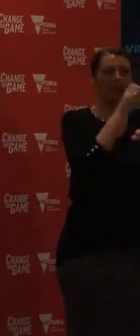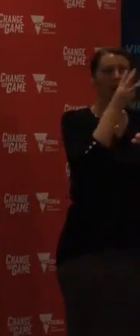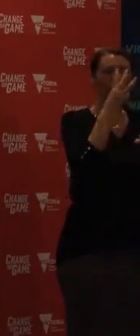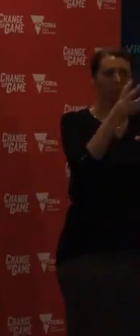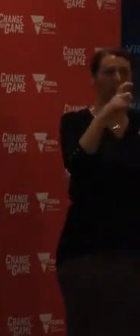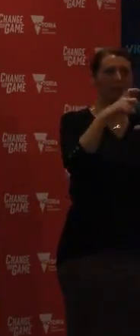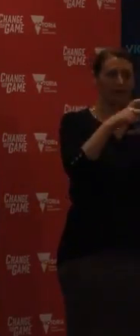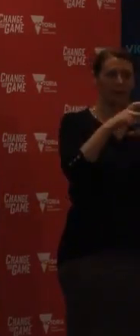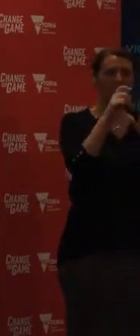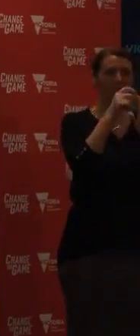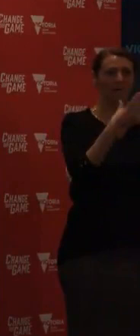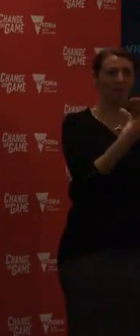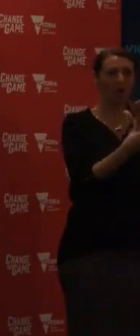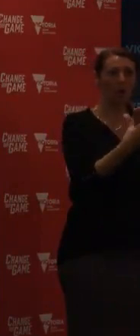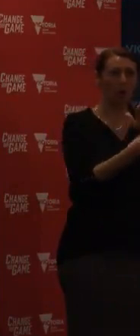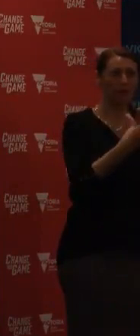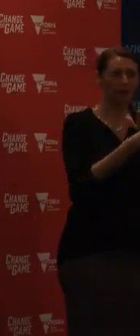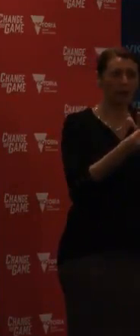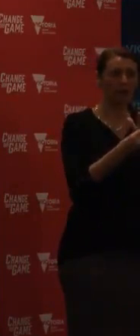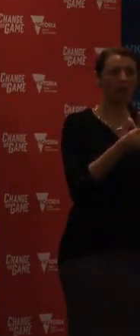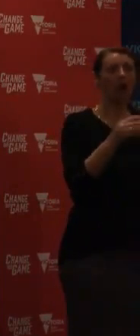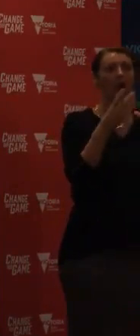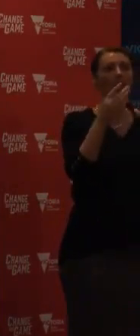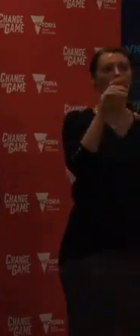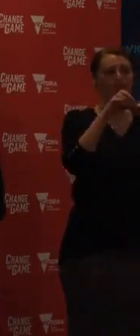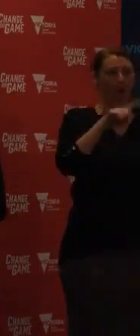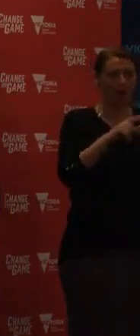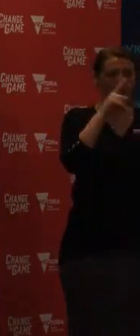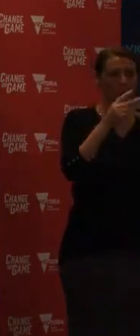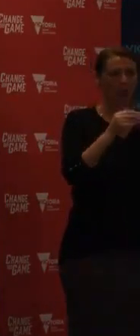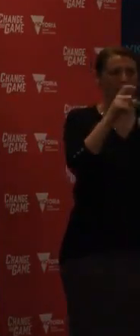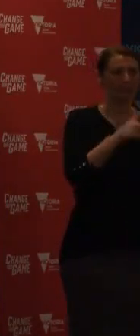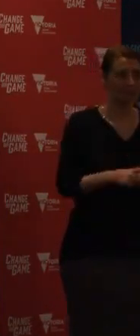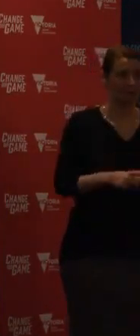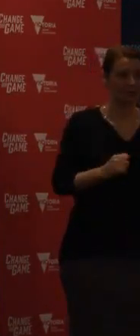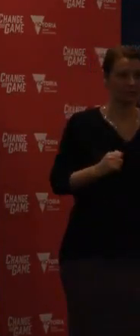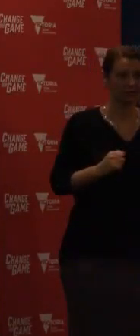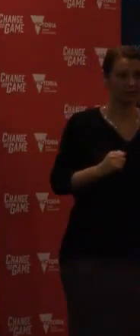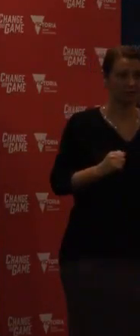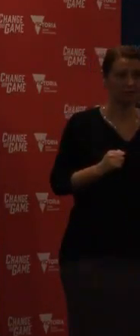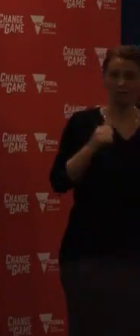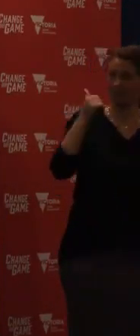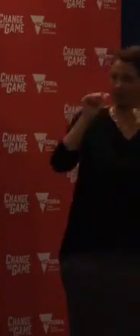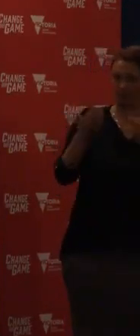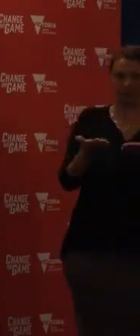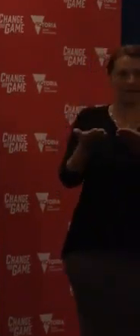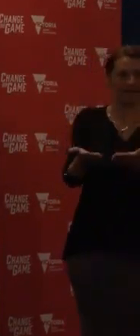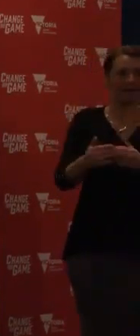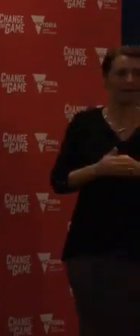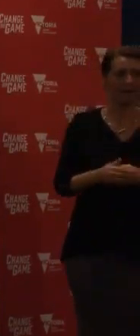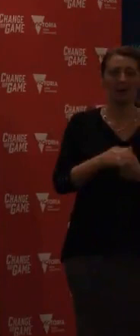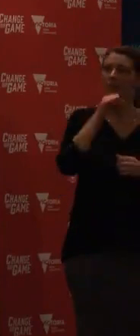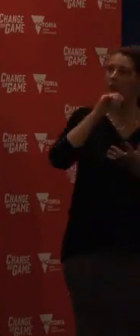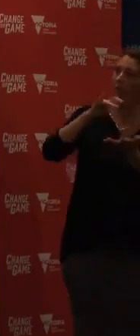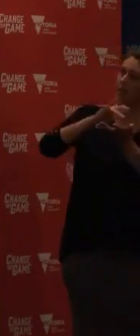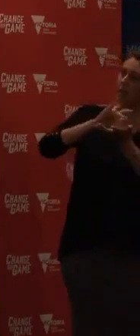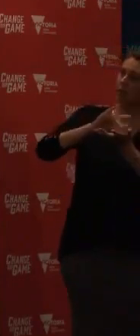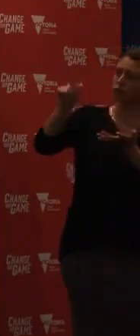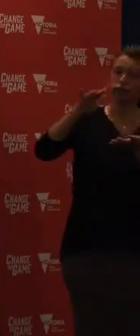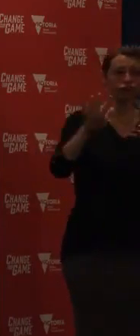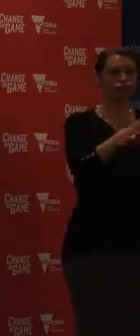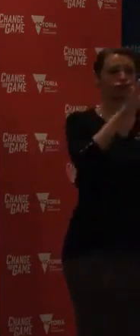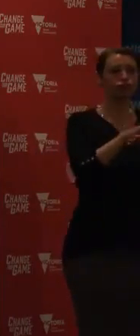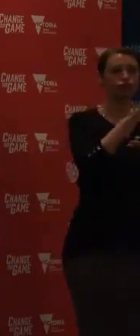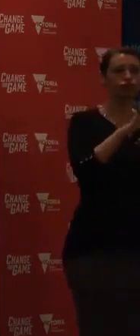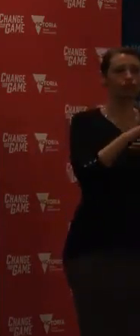with disability for real wages. So if that's not a double whammy in terms of the positive, I don't know what is. The guy in the middle, he's really happy, and